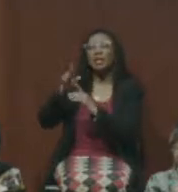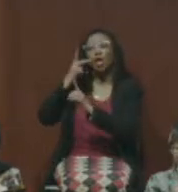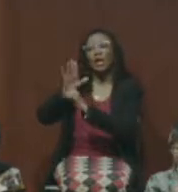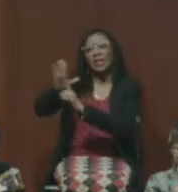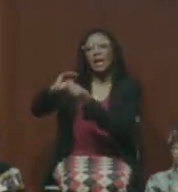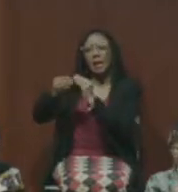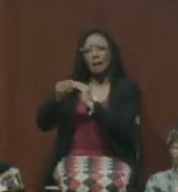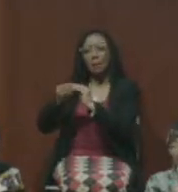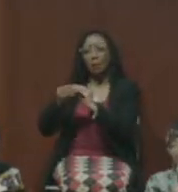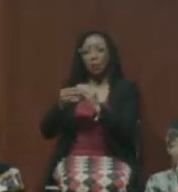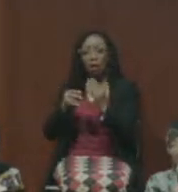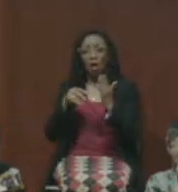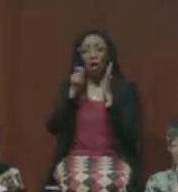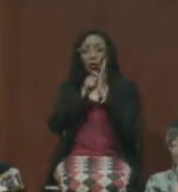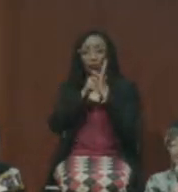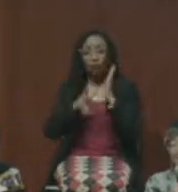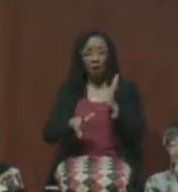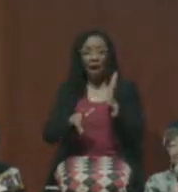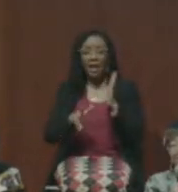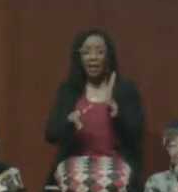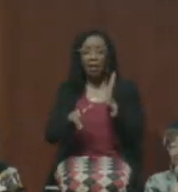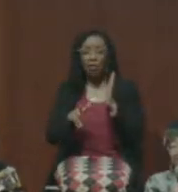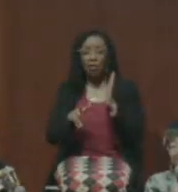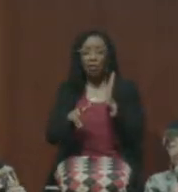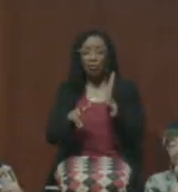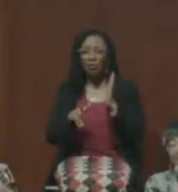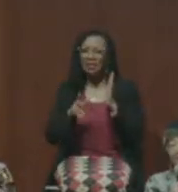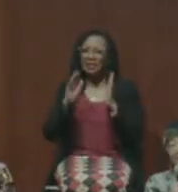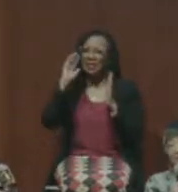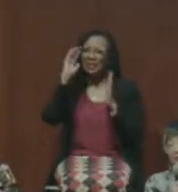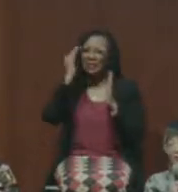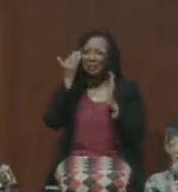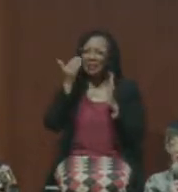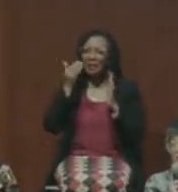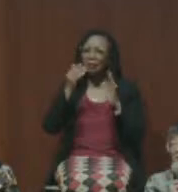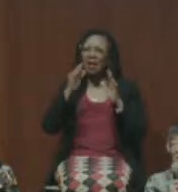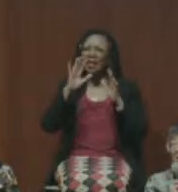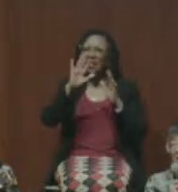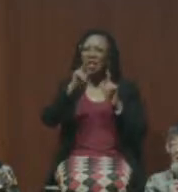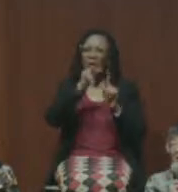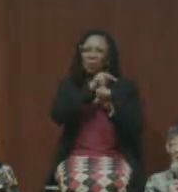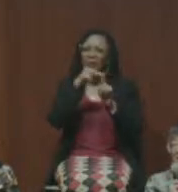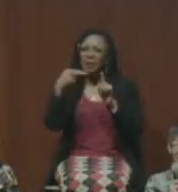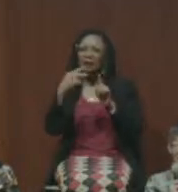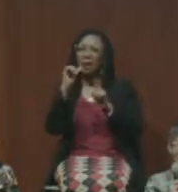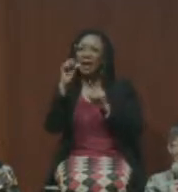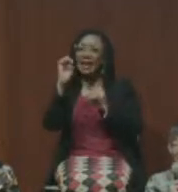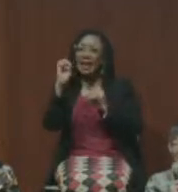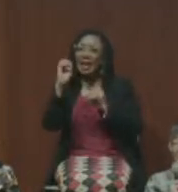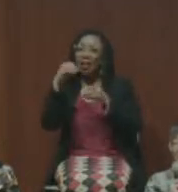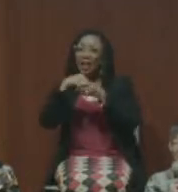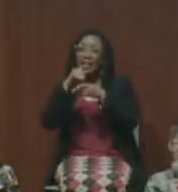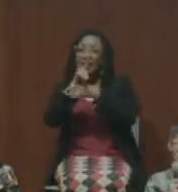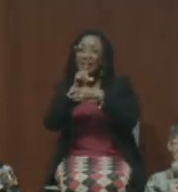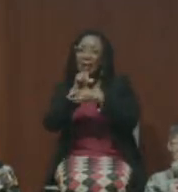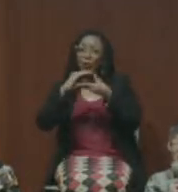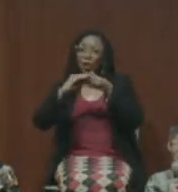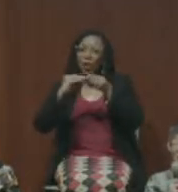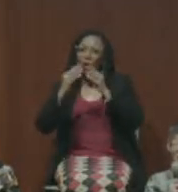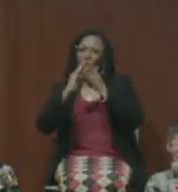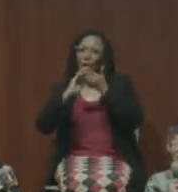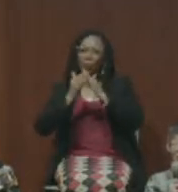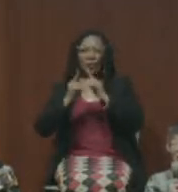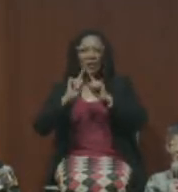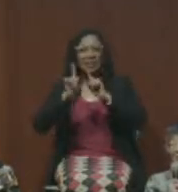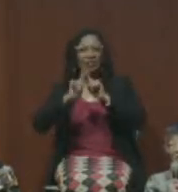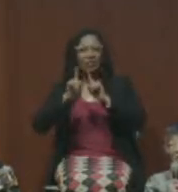The writers that I'm looking at are really seeking to tell different stories about care and dependency,